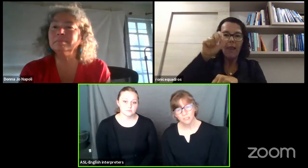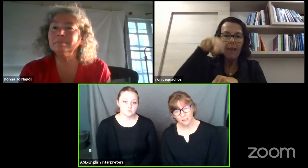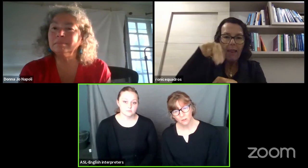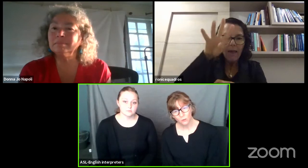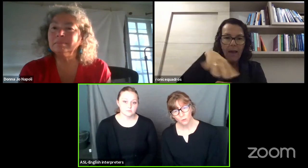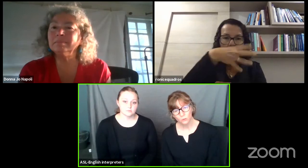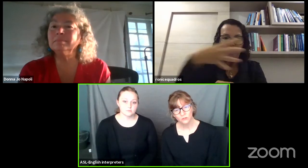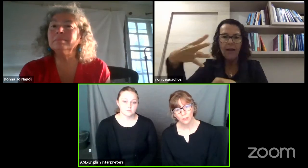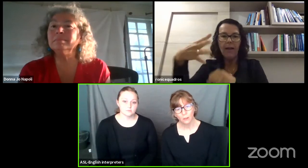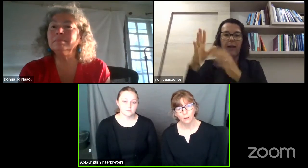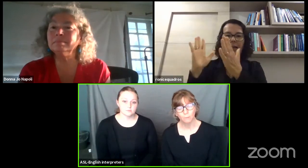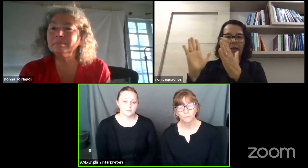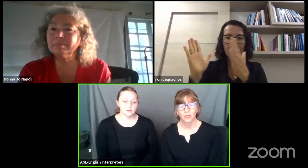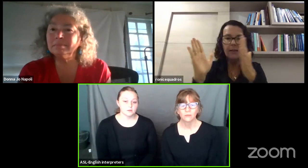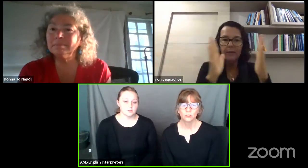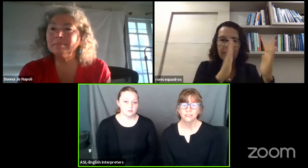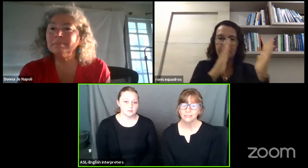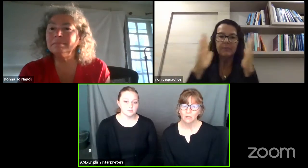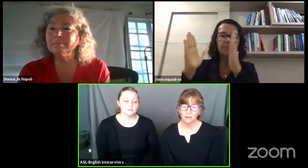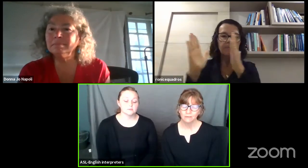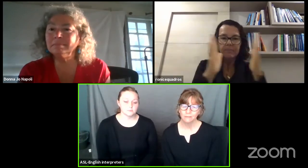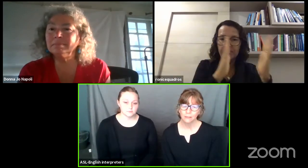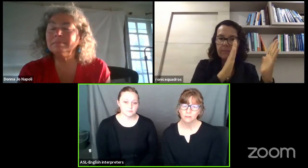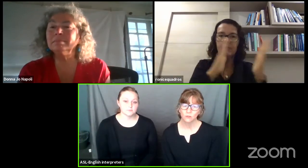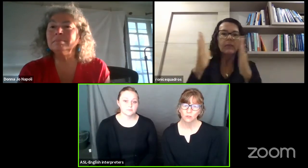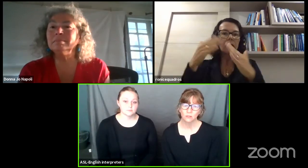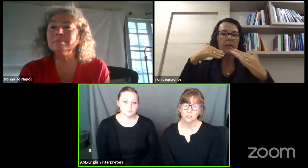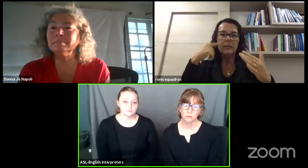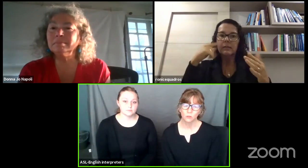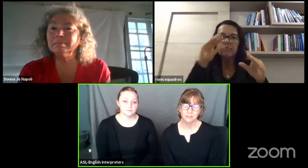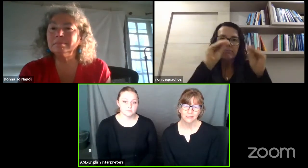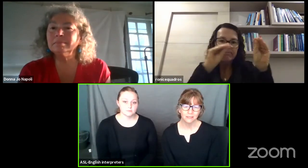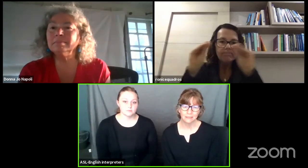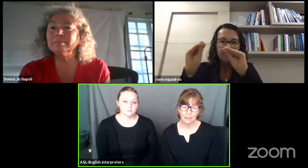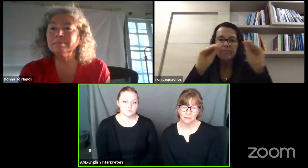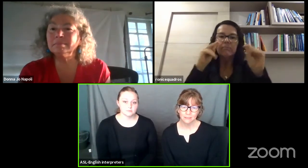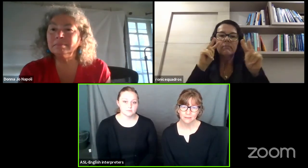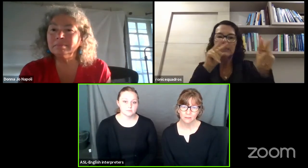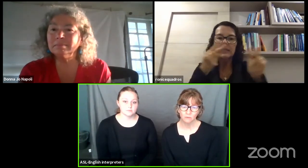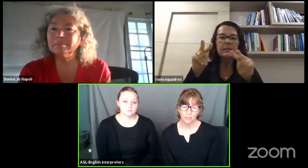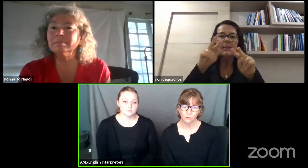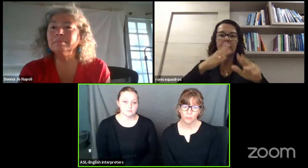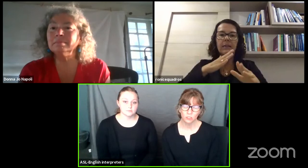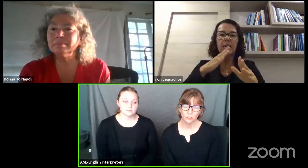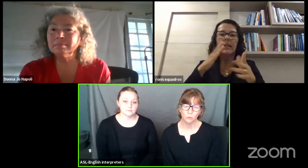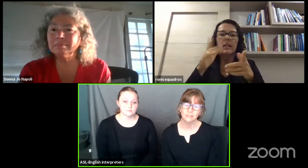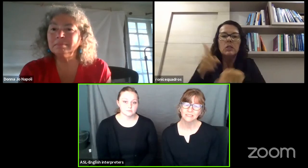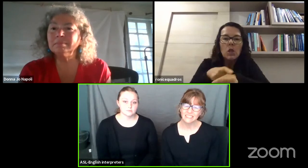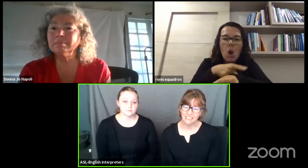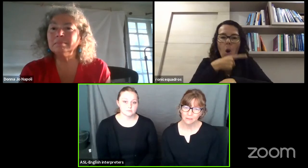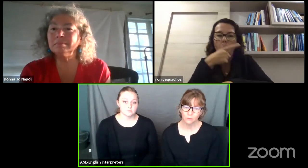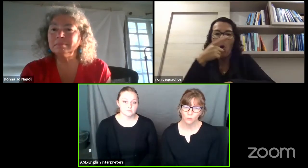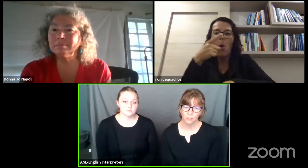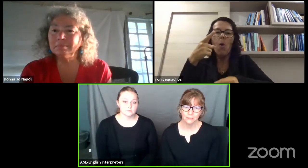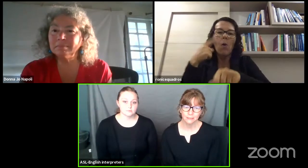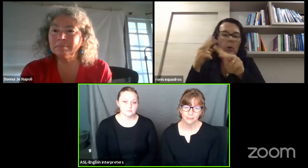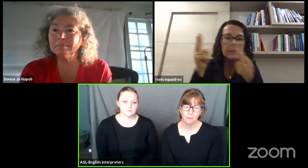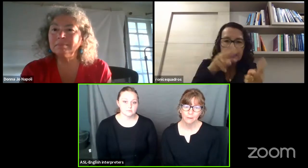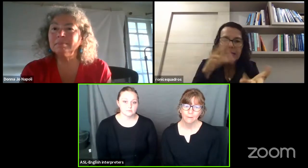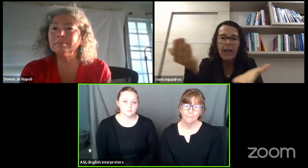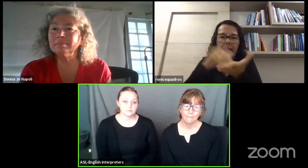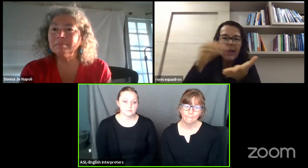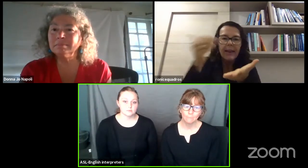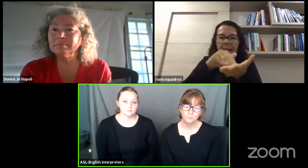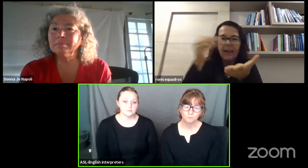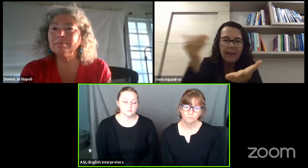watching videos. There's Elon, right? So that you can see the analysis of language and you can see the complexity.